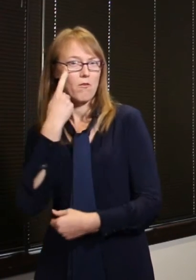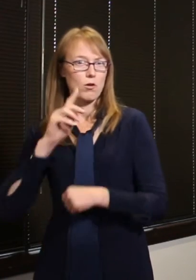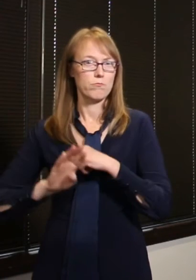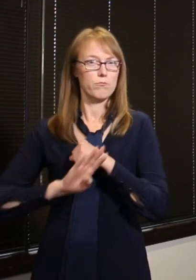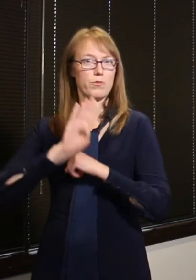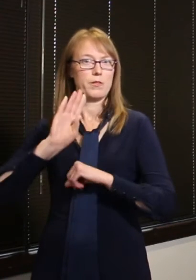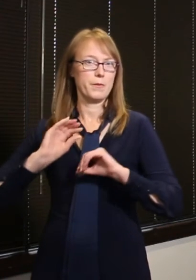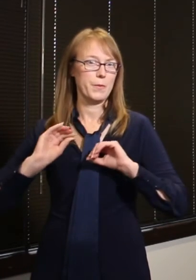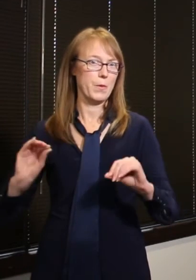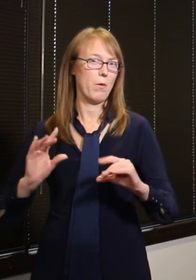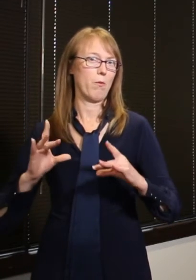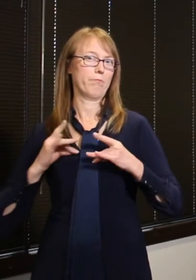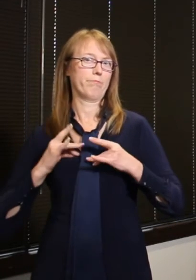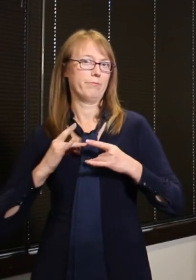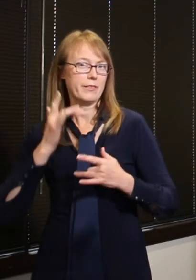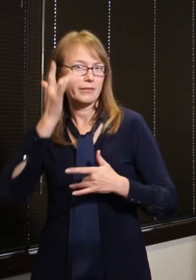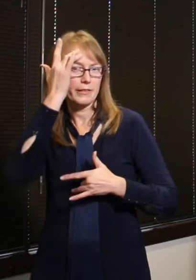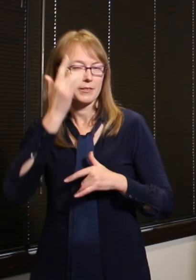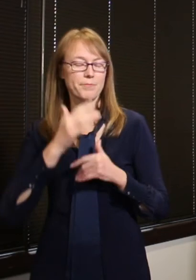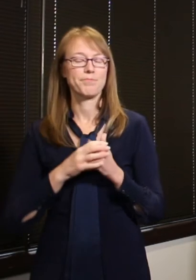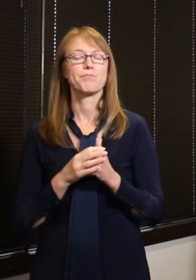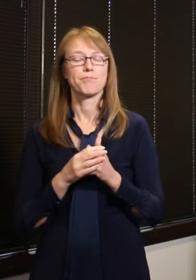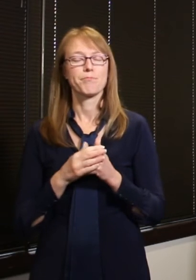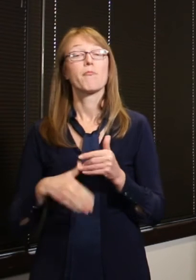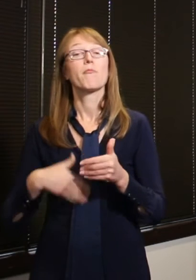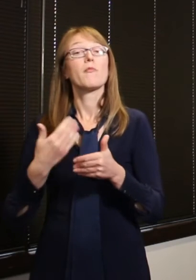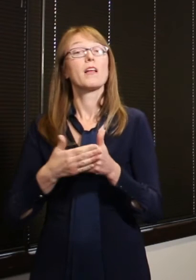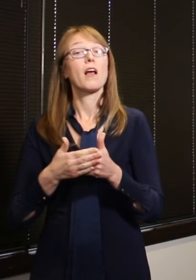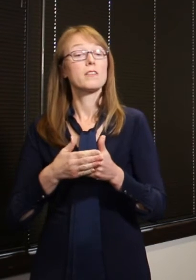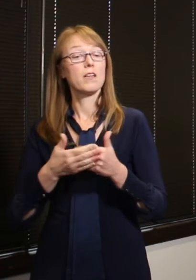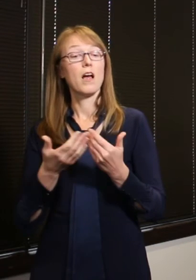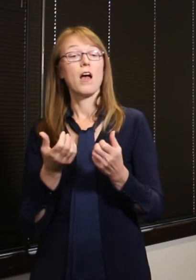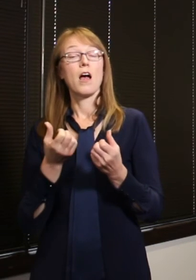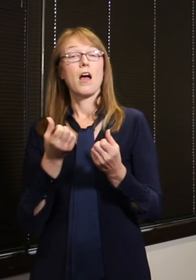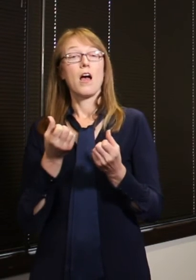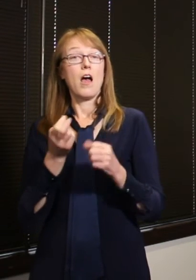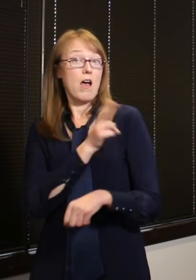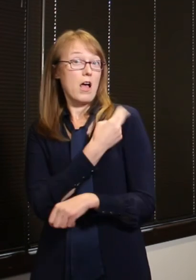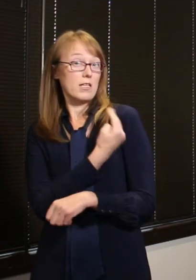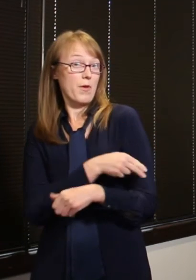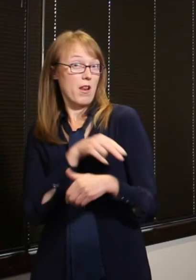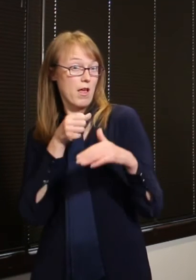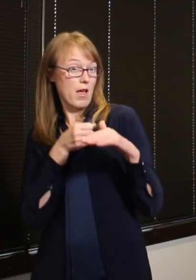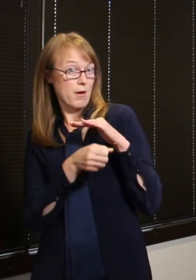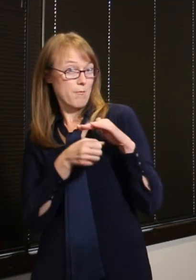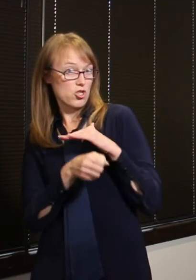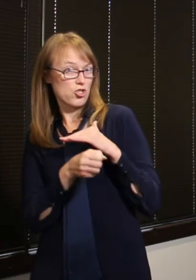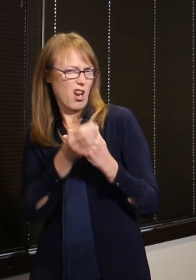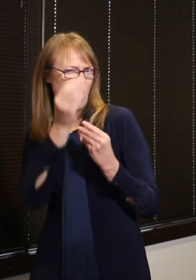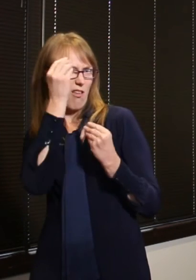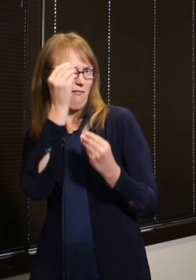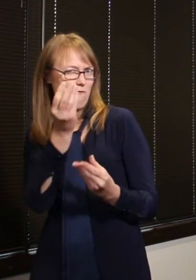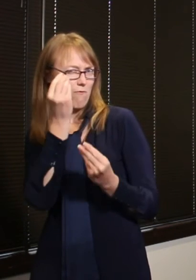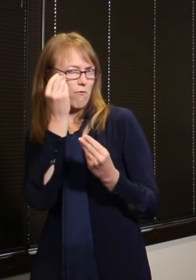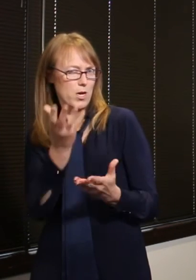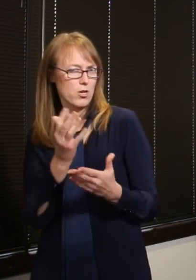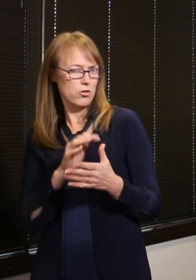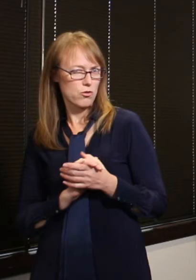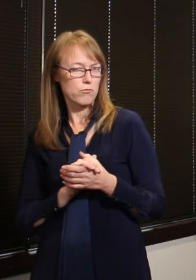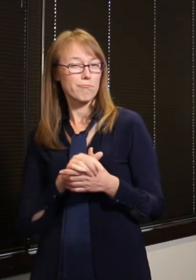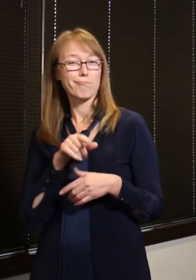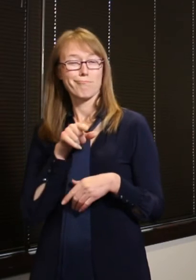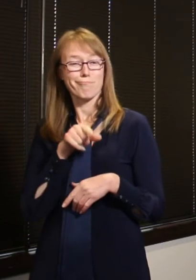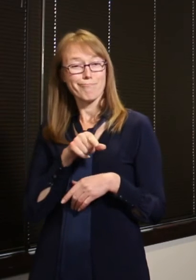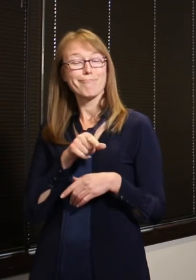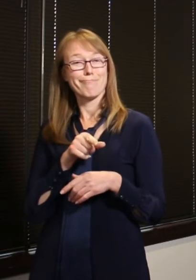Following that is our hospital admissions data, and so that's starting to see a slight increase as well. So this is our daily